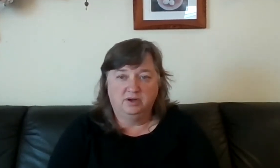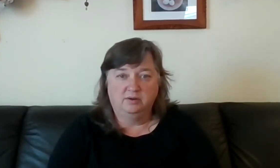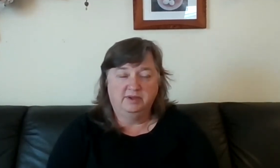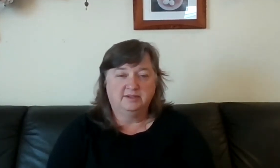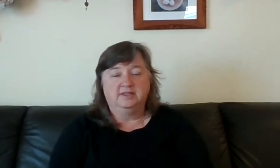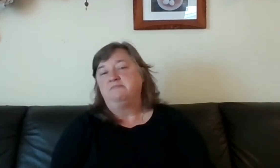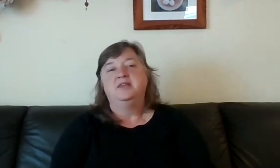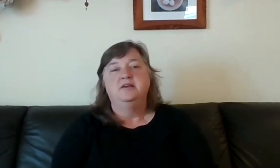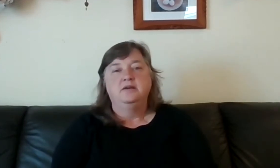partner, basically?